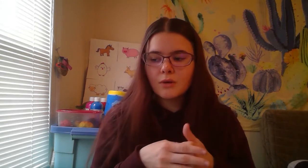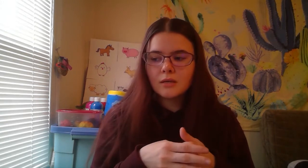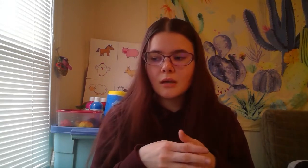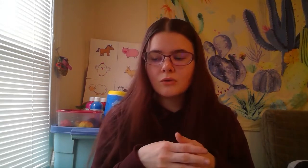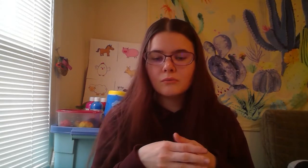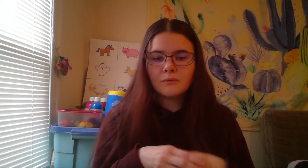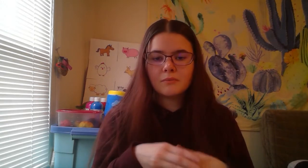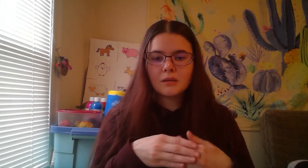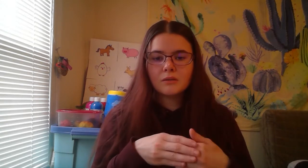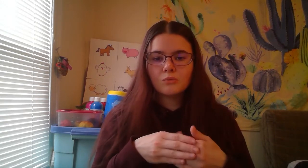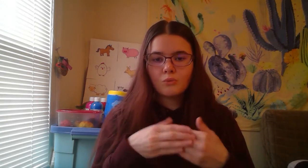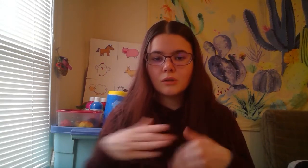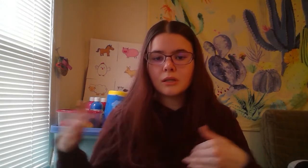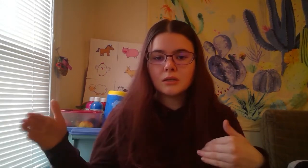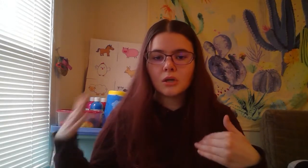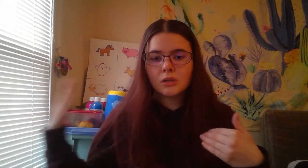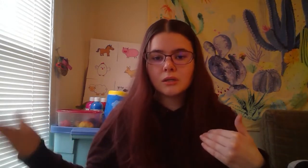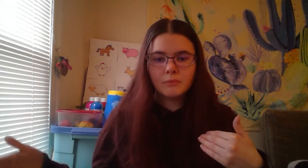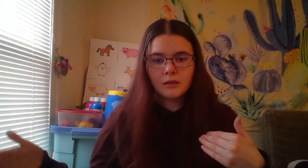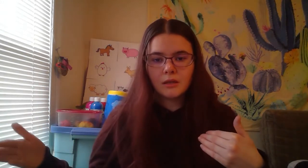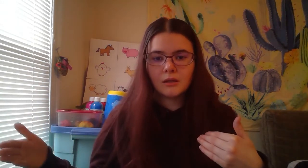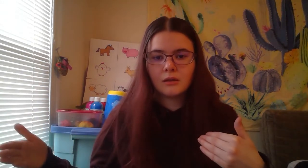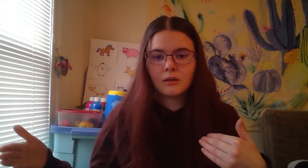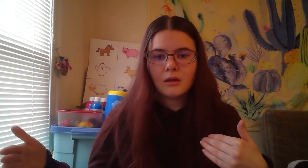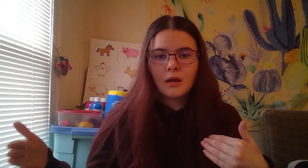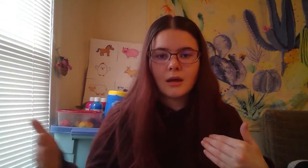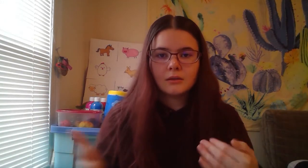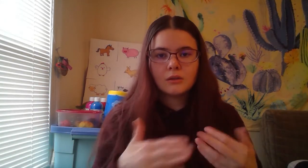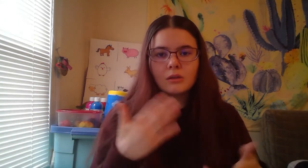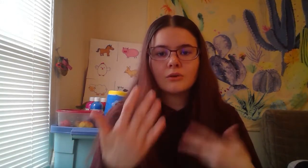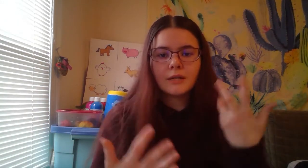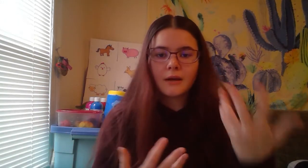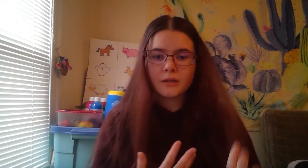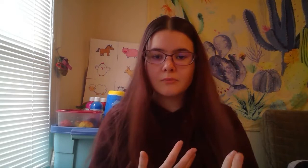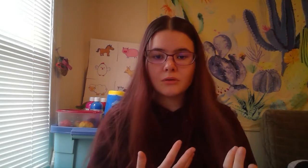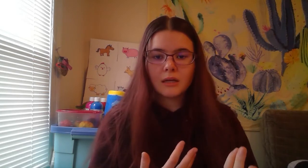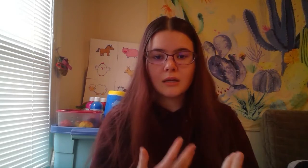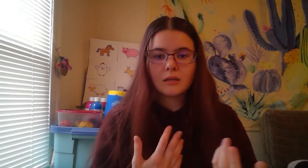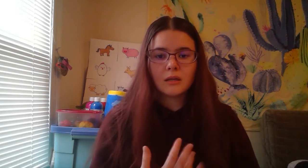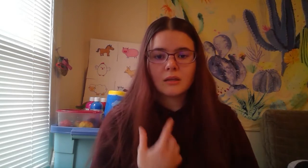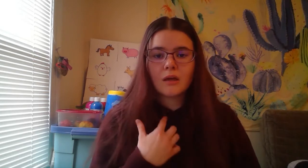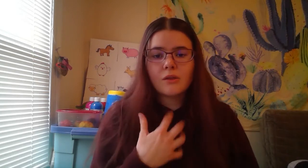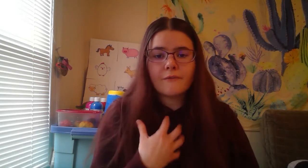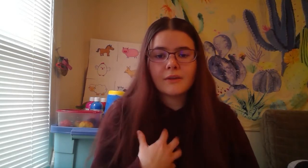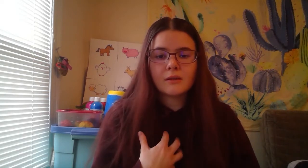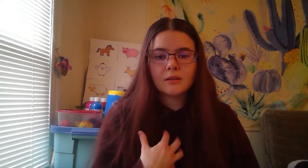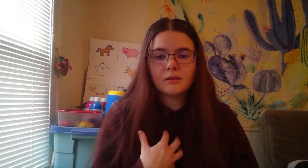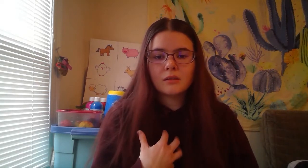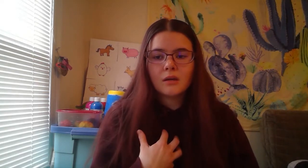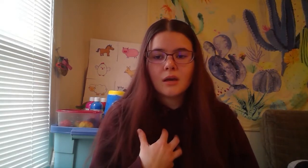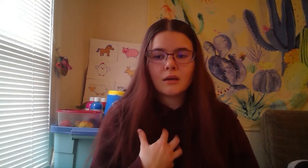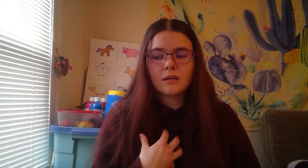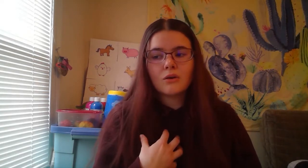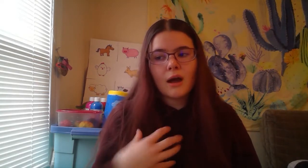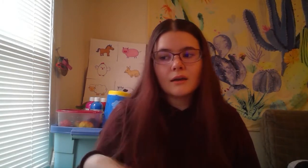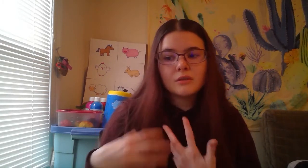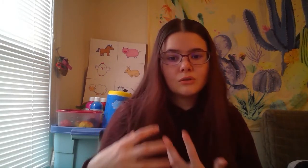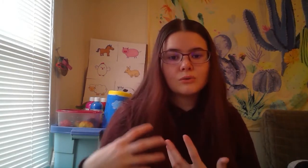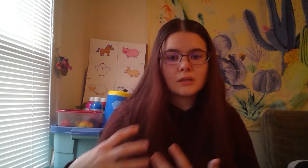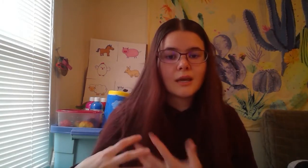great not only because once they start speaking and learning how to communicate that their feelings, and they don't have to use